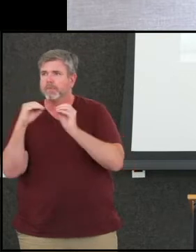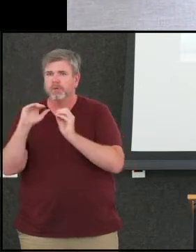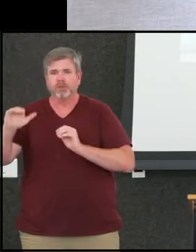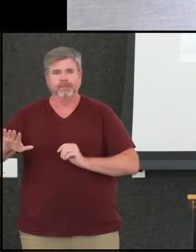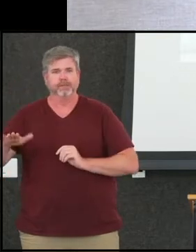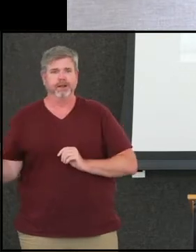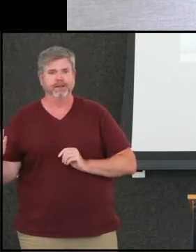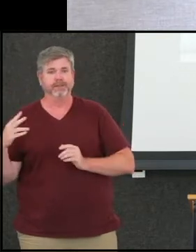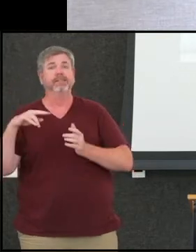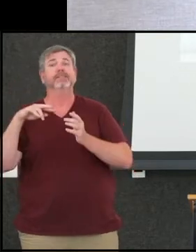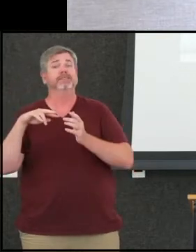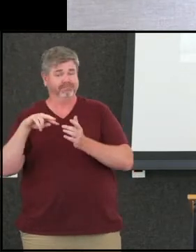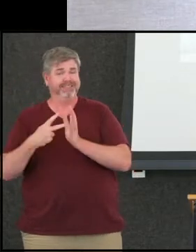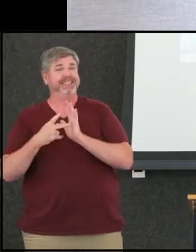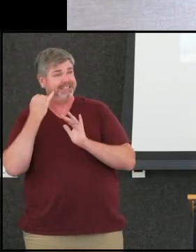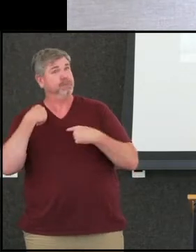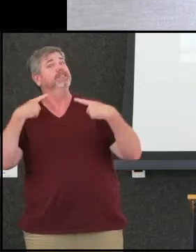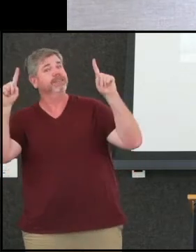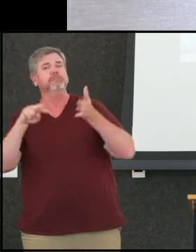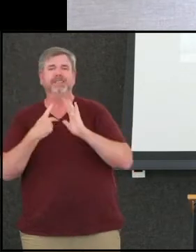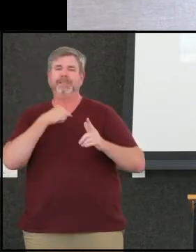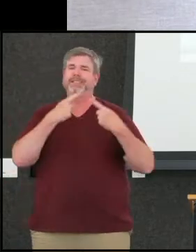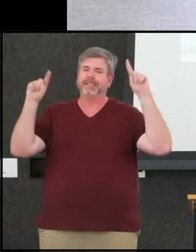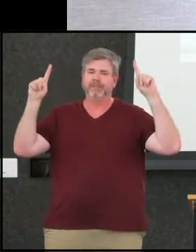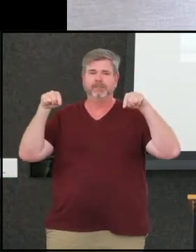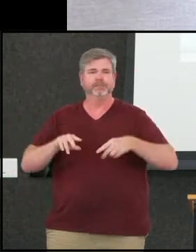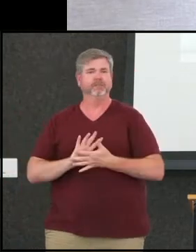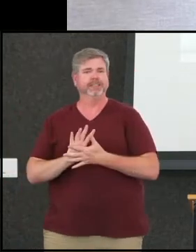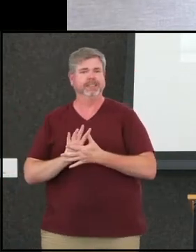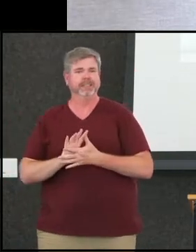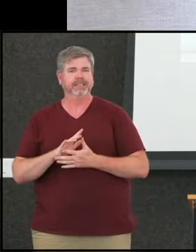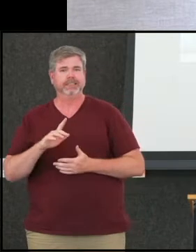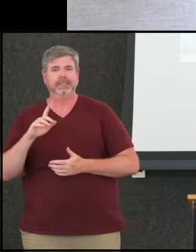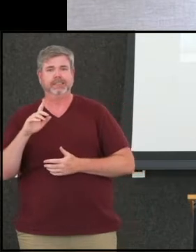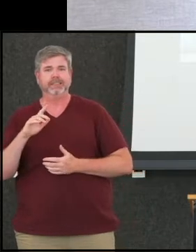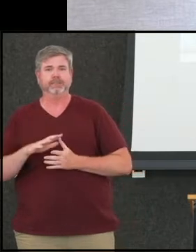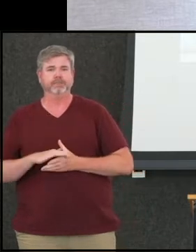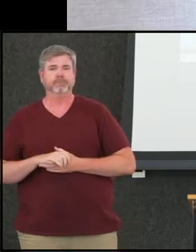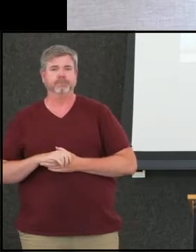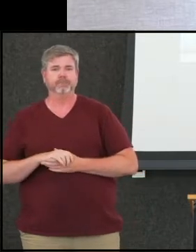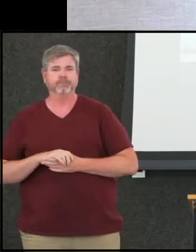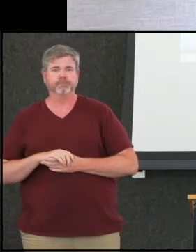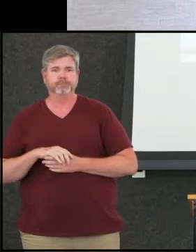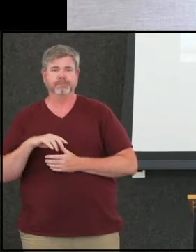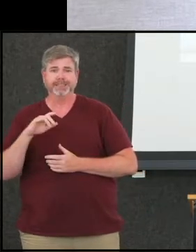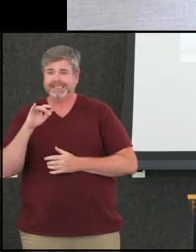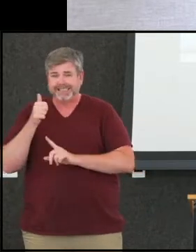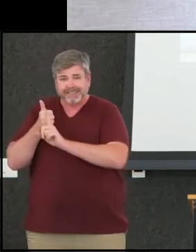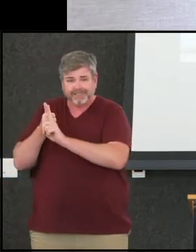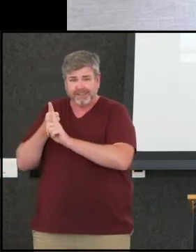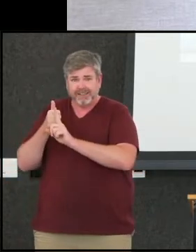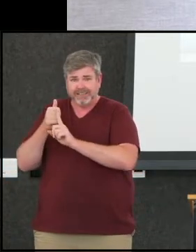was poisoned. He didn't die because he had an overdose. It's not an overdose when you